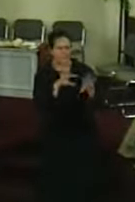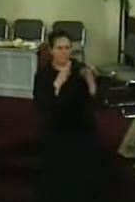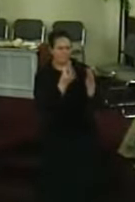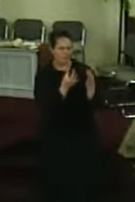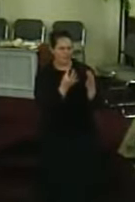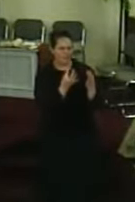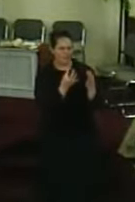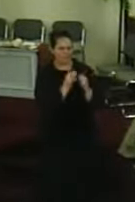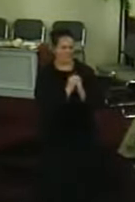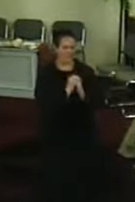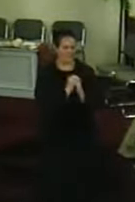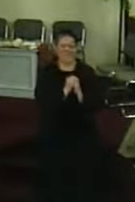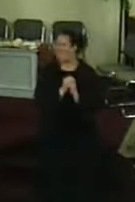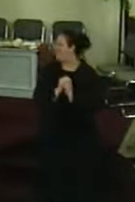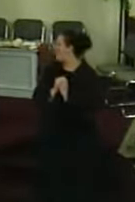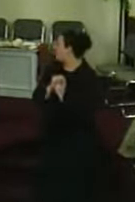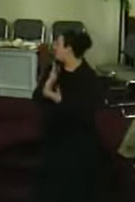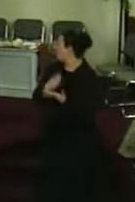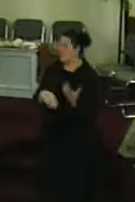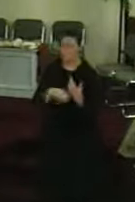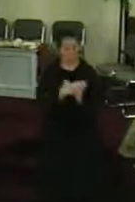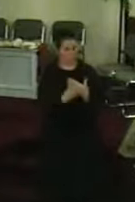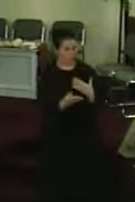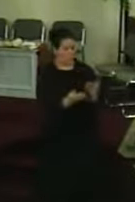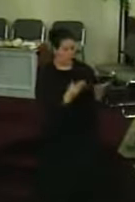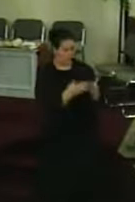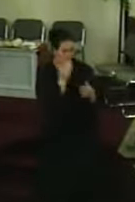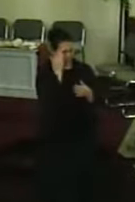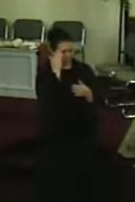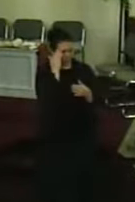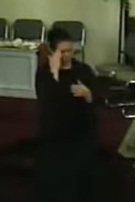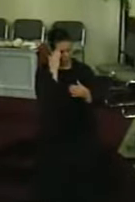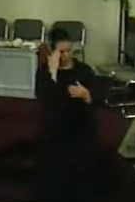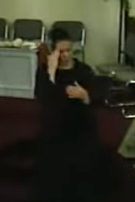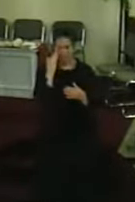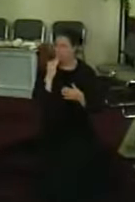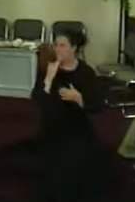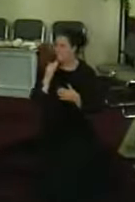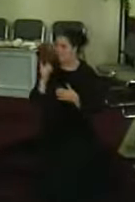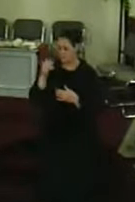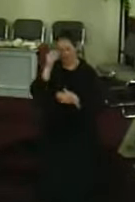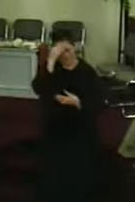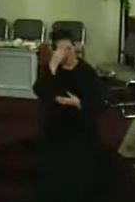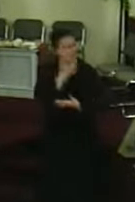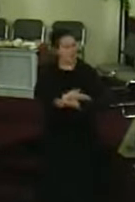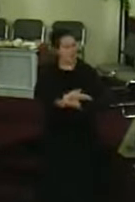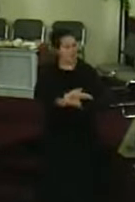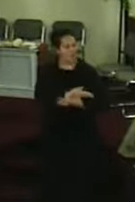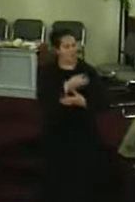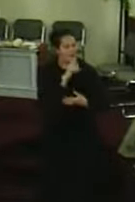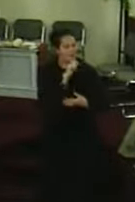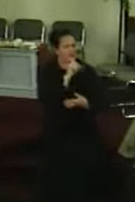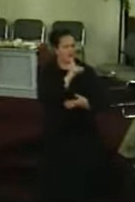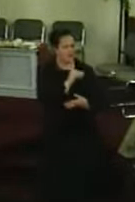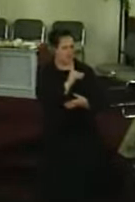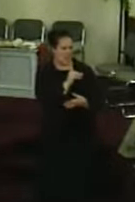some of you probably know one of his sons. I think Brother Brandon does, Ted Erickson. He's actually